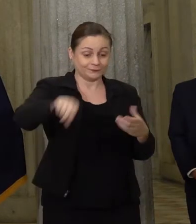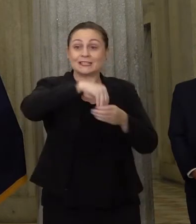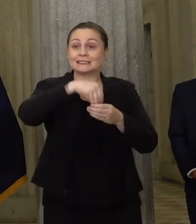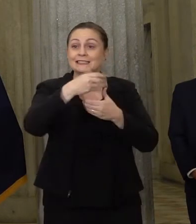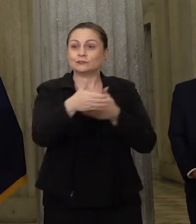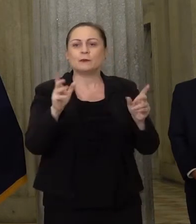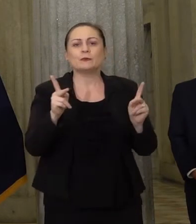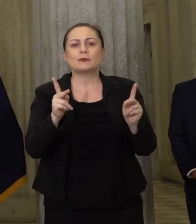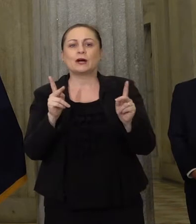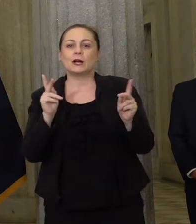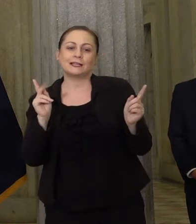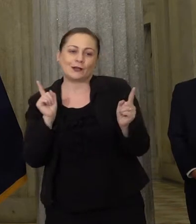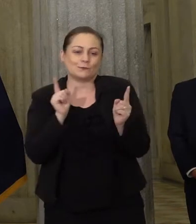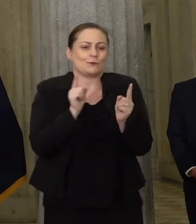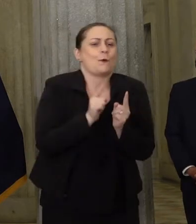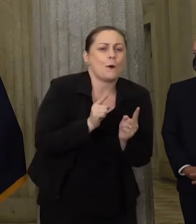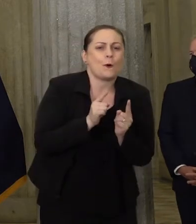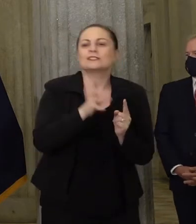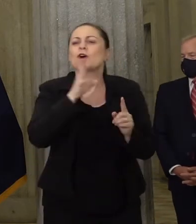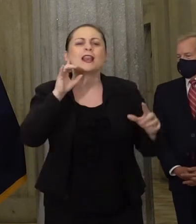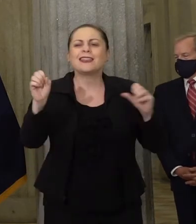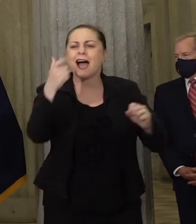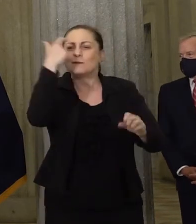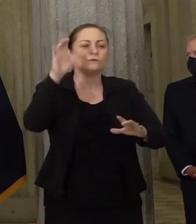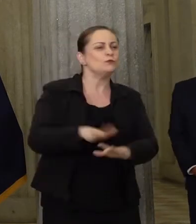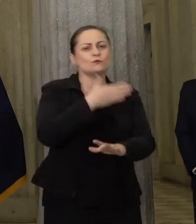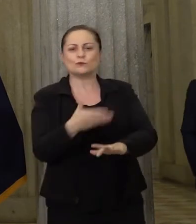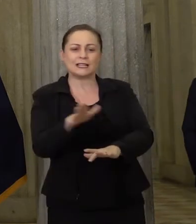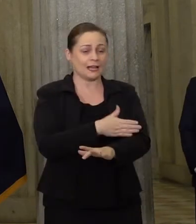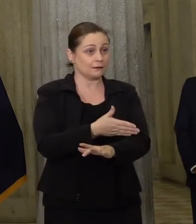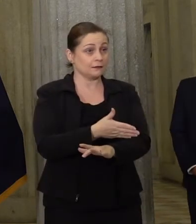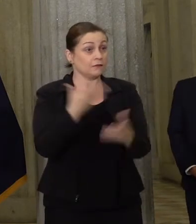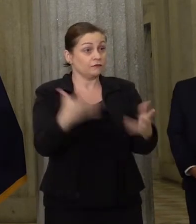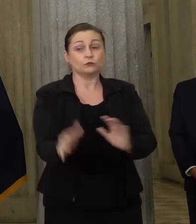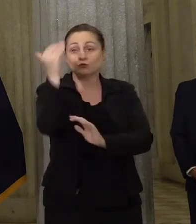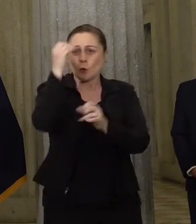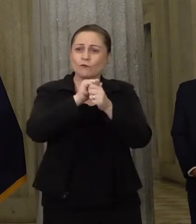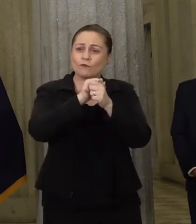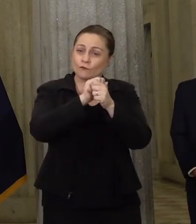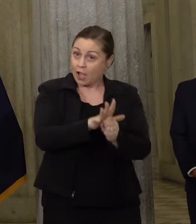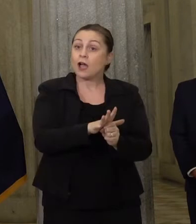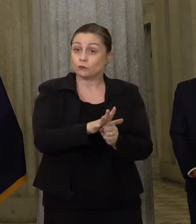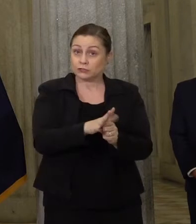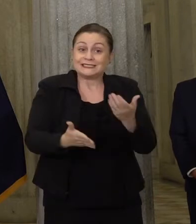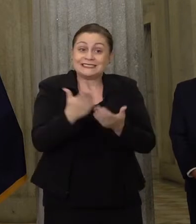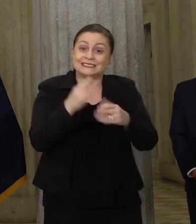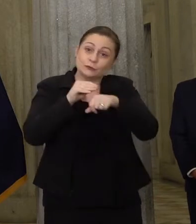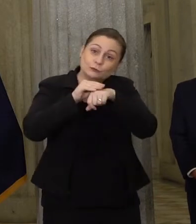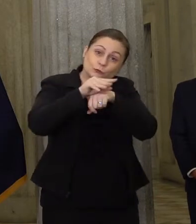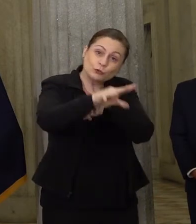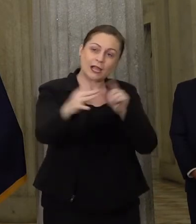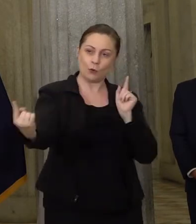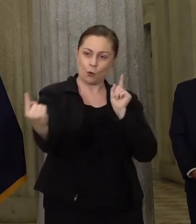get close, they tend to talk louder over the music, and we know that this virus is spread really efficiently by people who